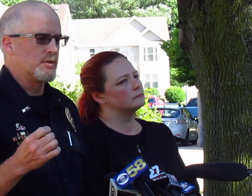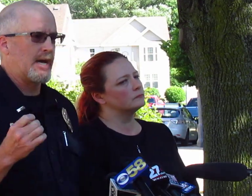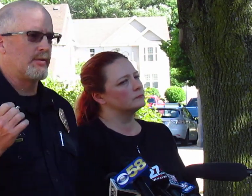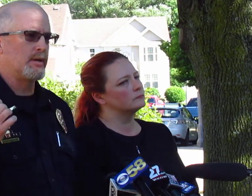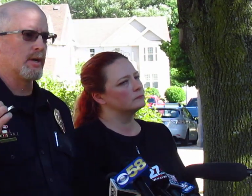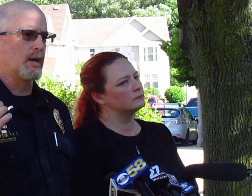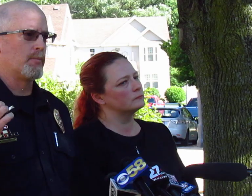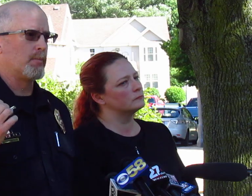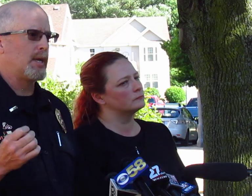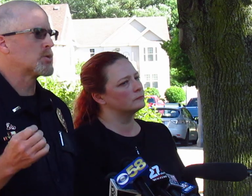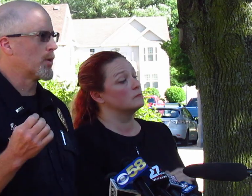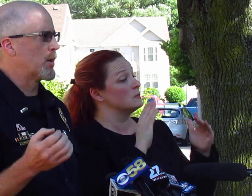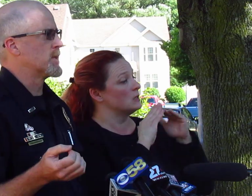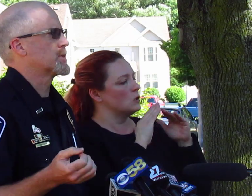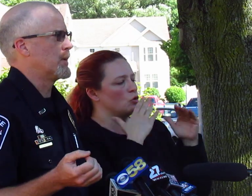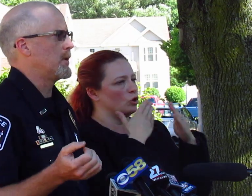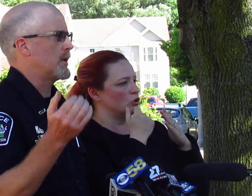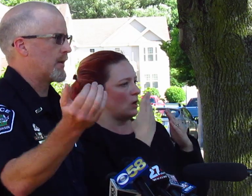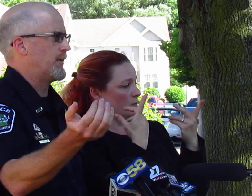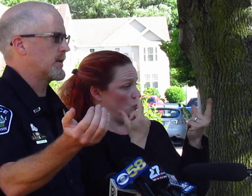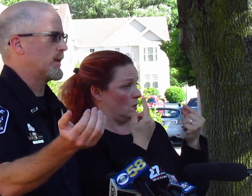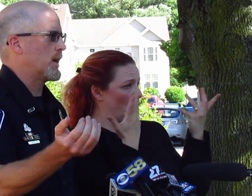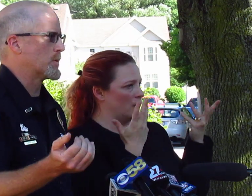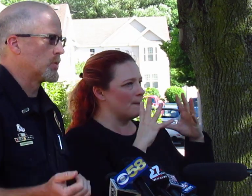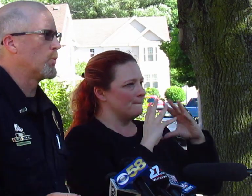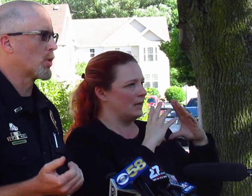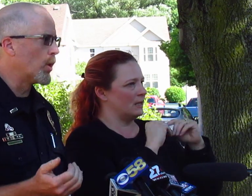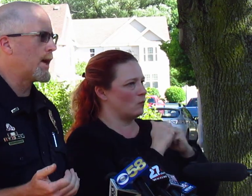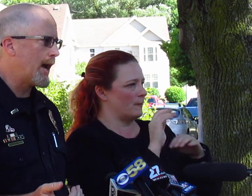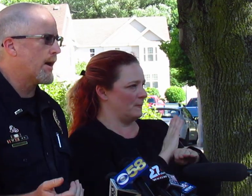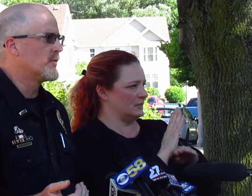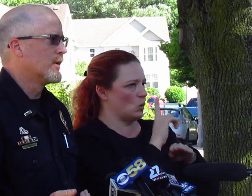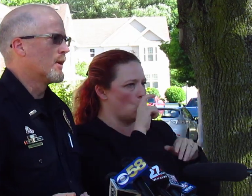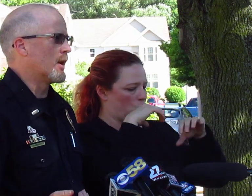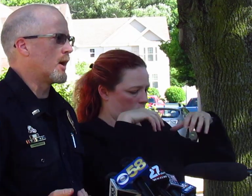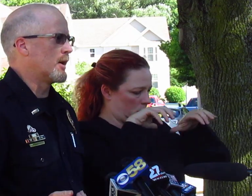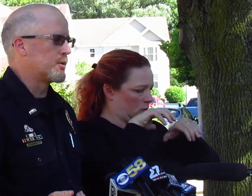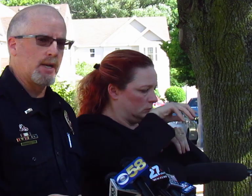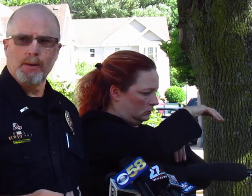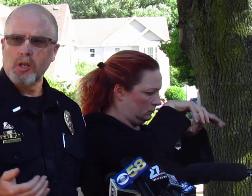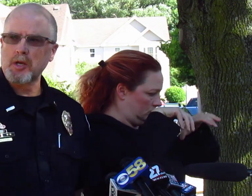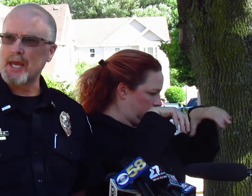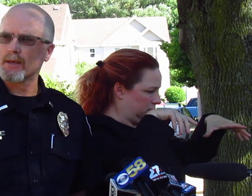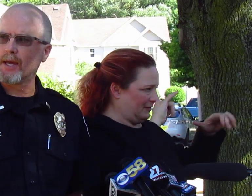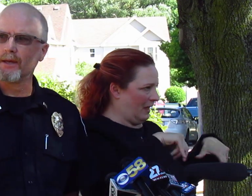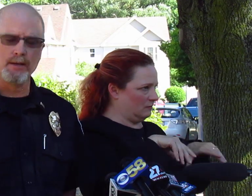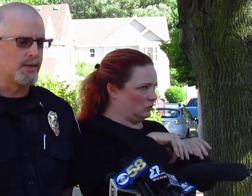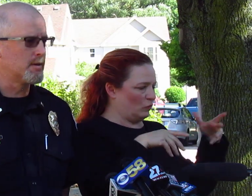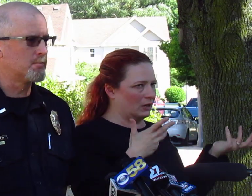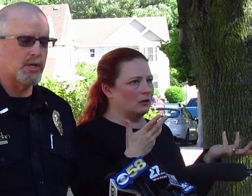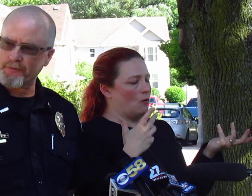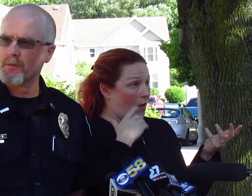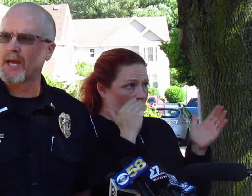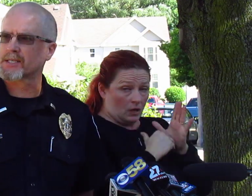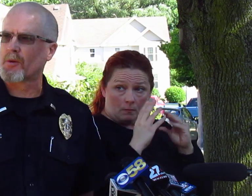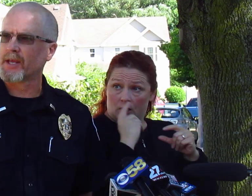job of is having meetings with our business community that are affected there. I'm assuming we're going to have another meeting. I'm going to look at Neil here